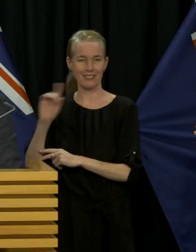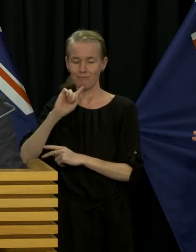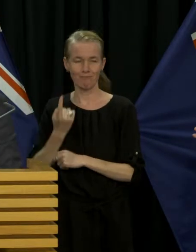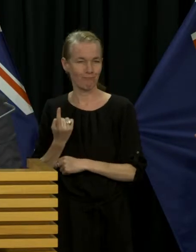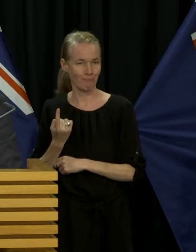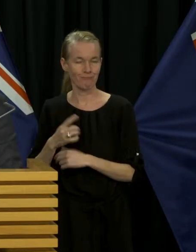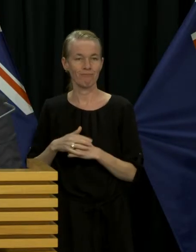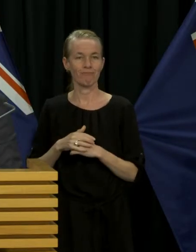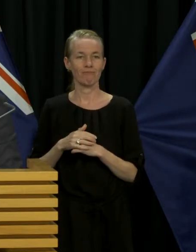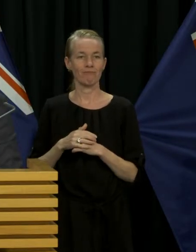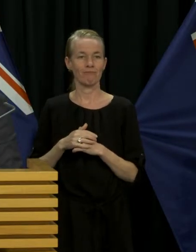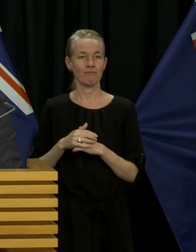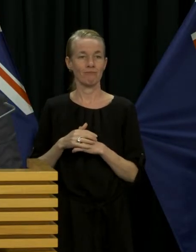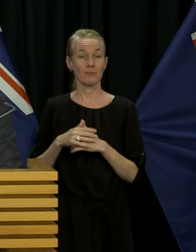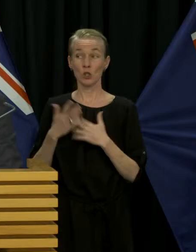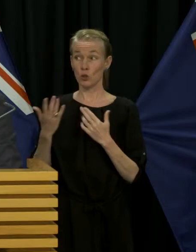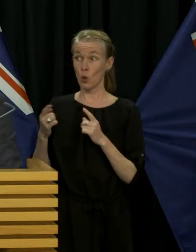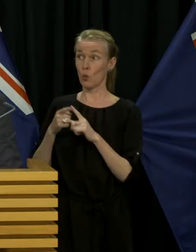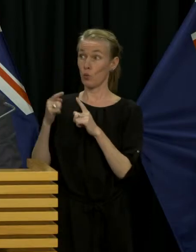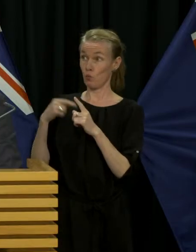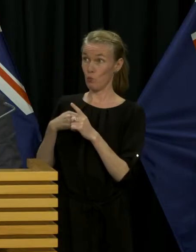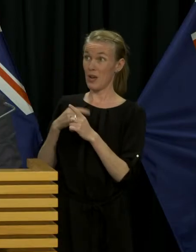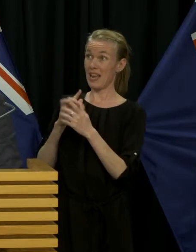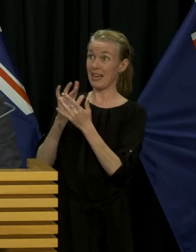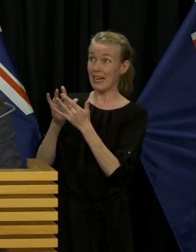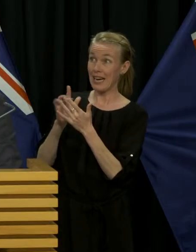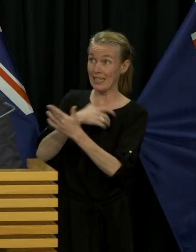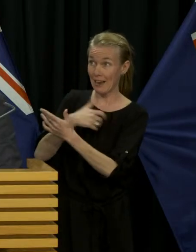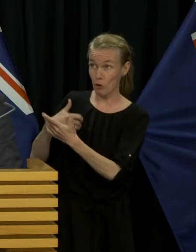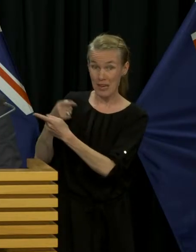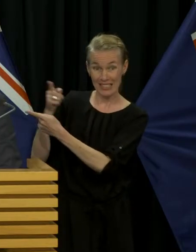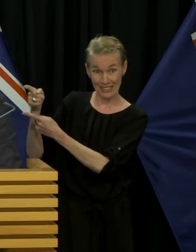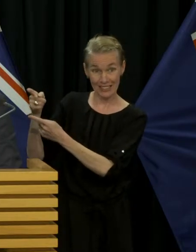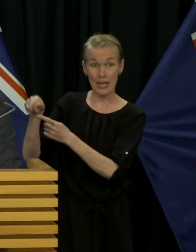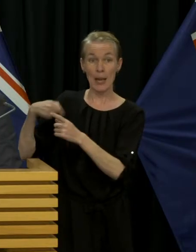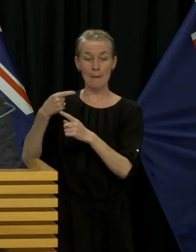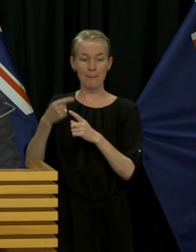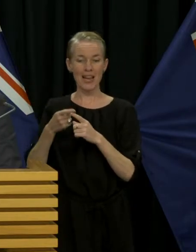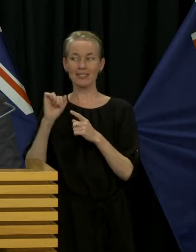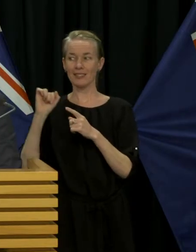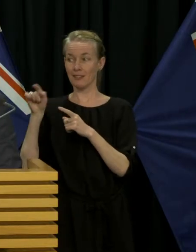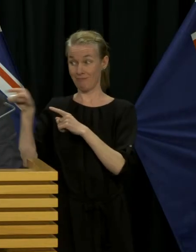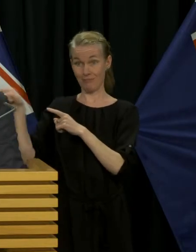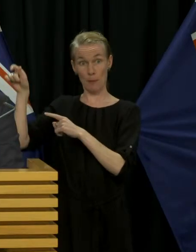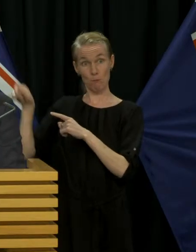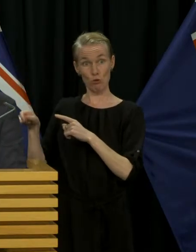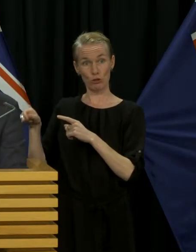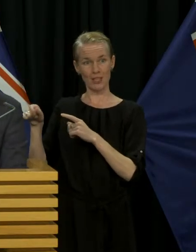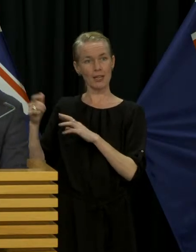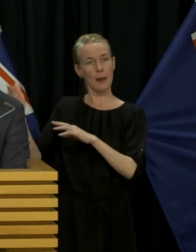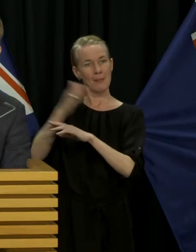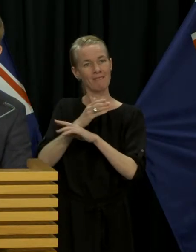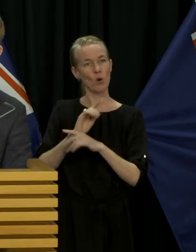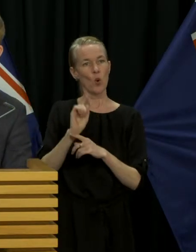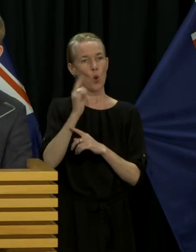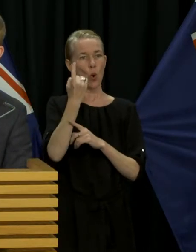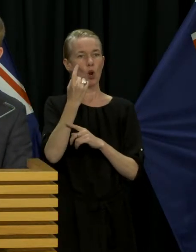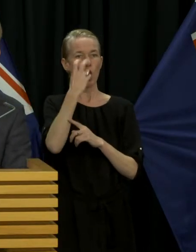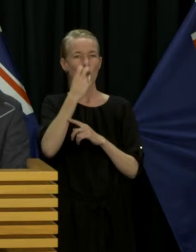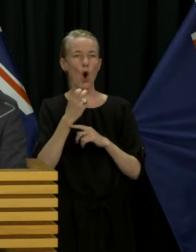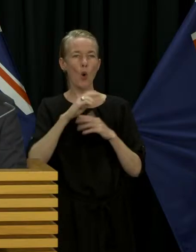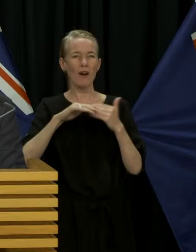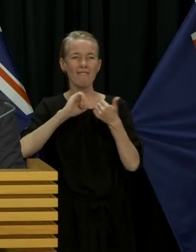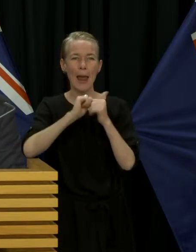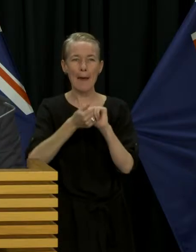the people who the person stayed with here in New Zealand to get permission to make that contact directly. The Ministry's advice for months has been